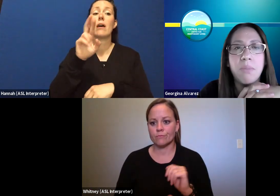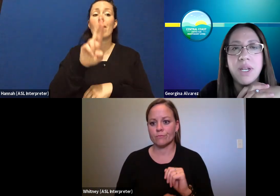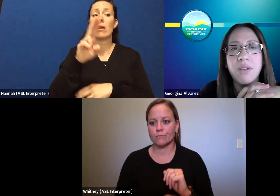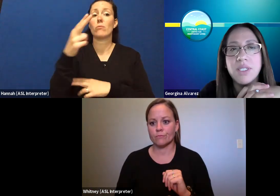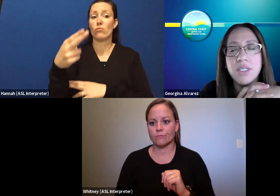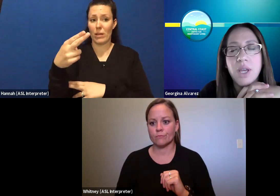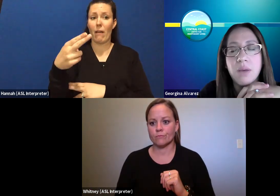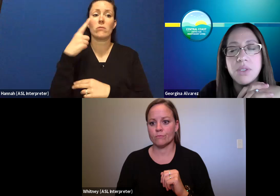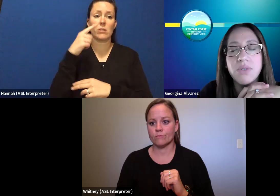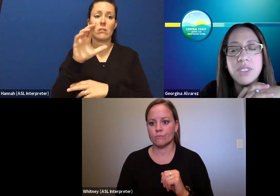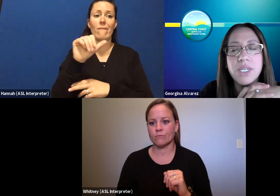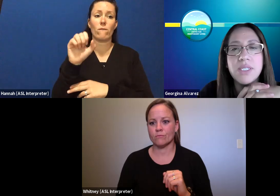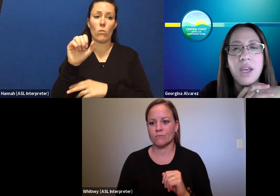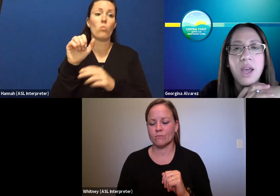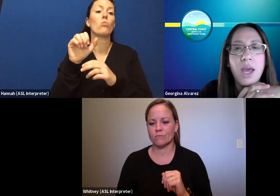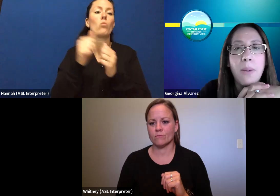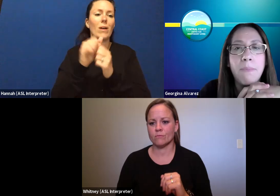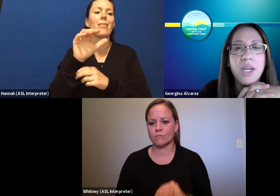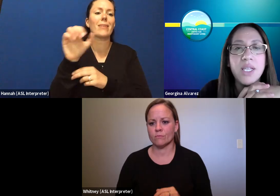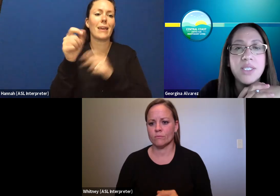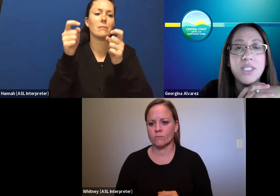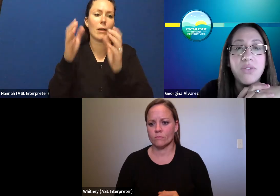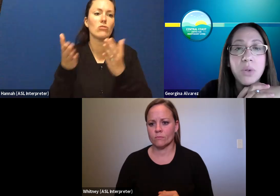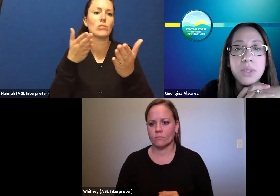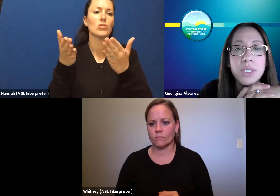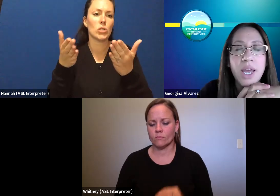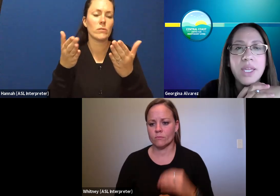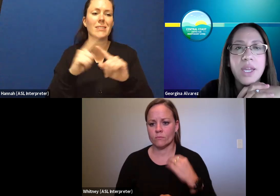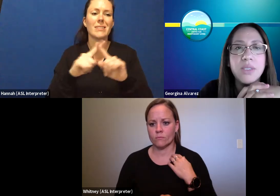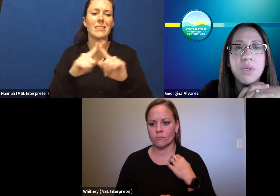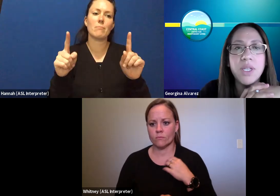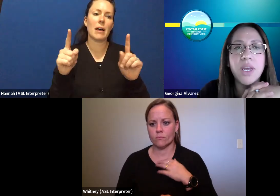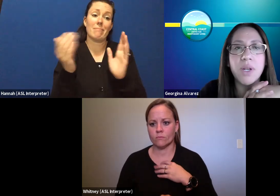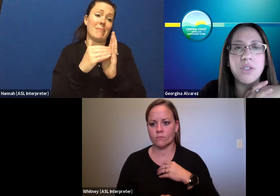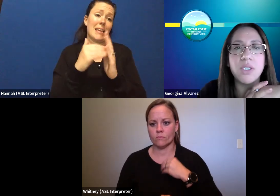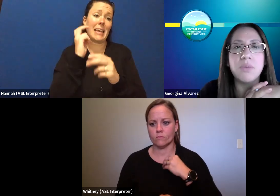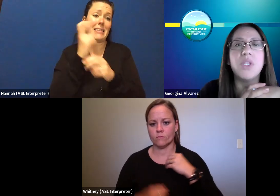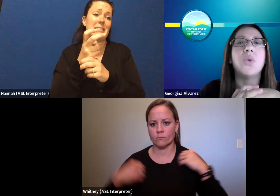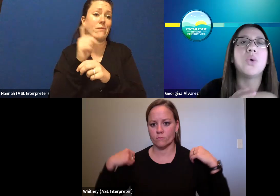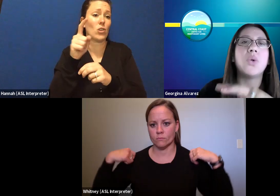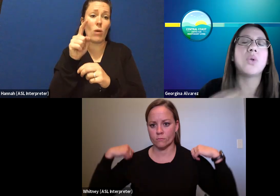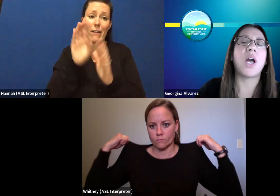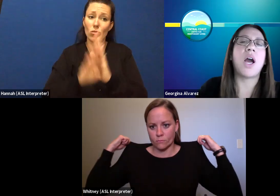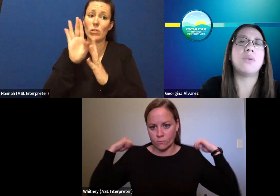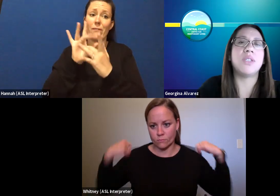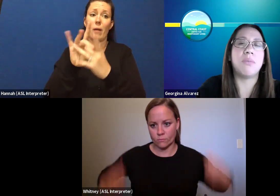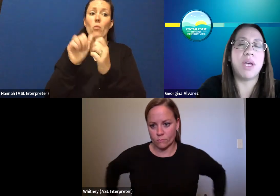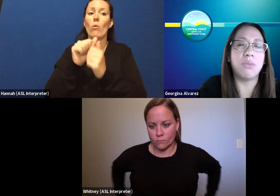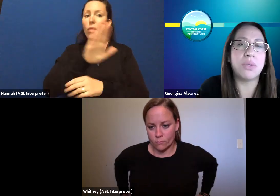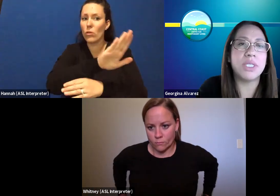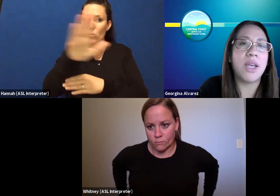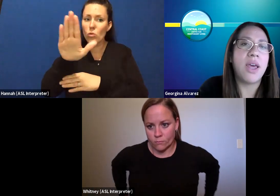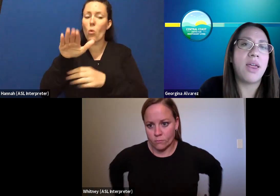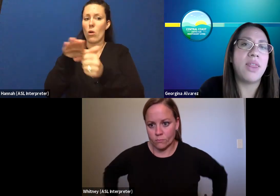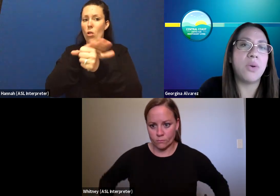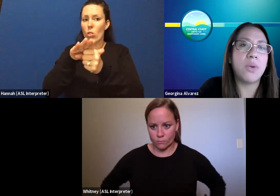management, or independent living services. But it's difficult, again, is building that relationships with your local housing